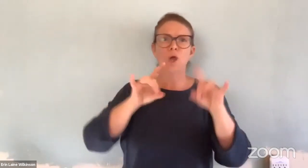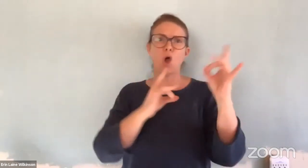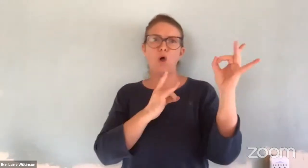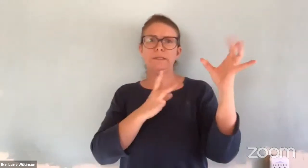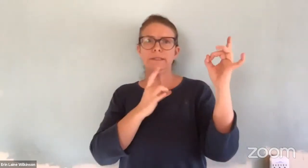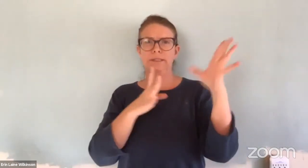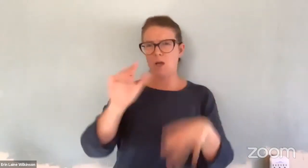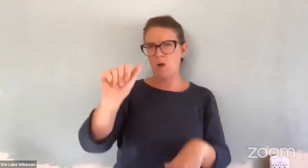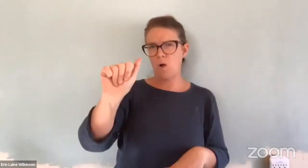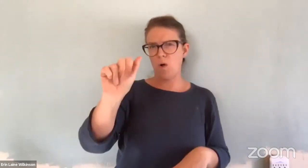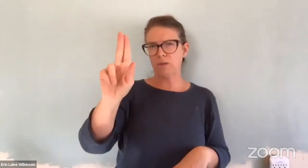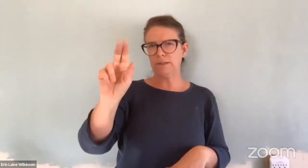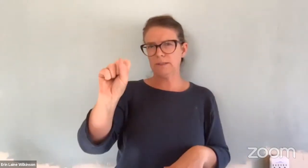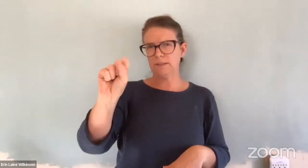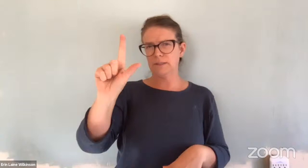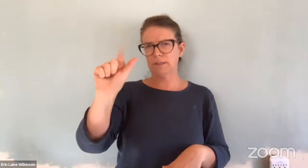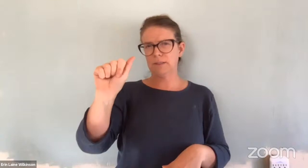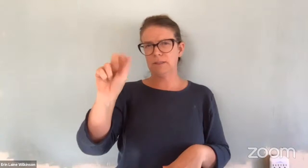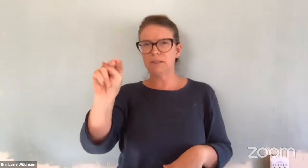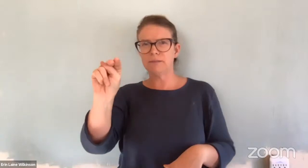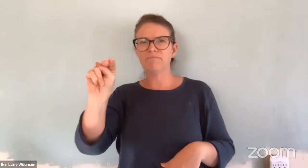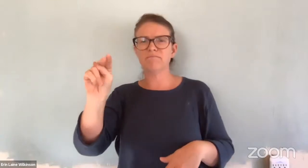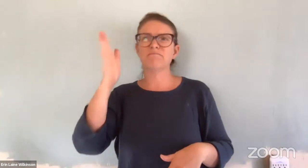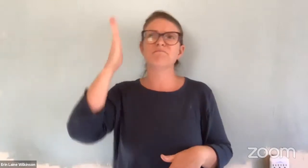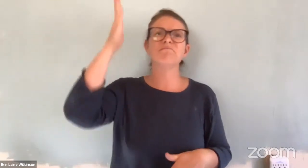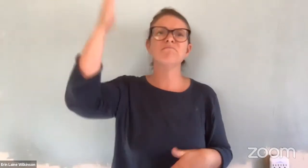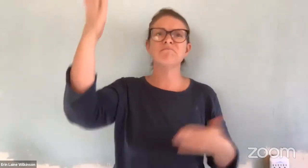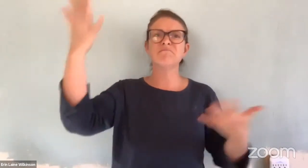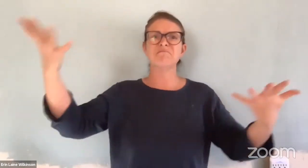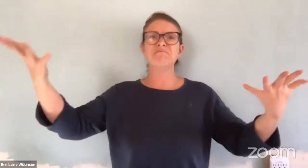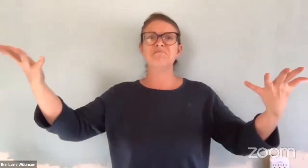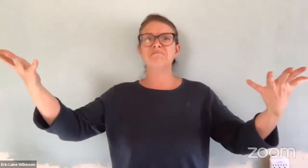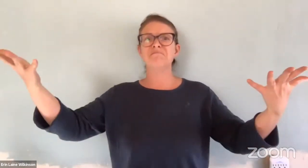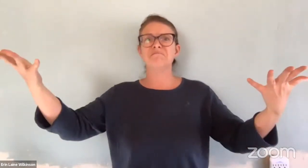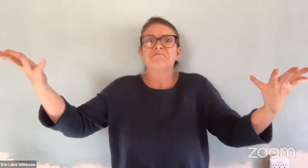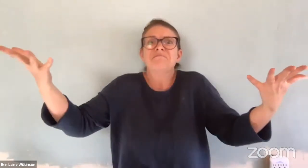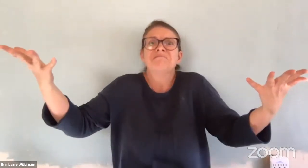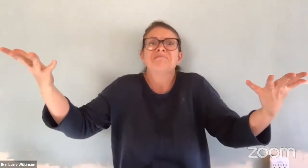book back in the early 2000s that had to do with Aslan.